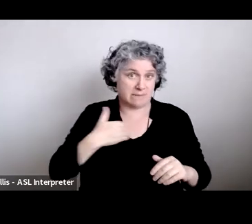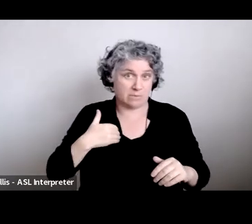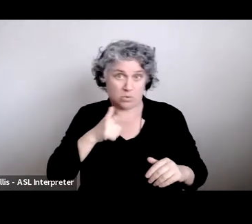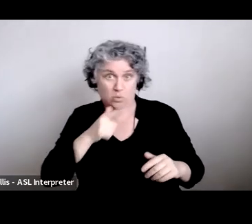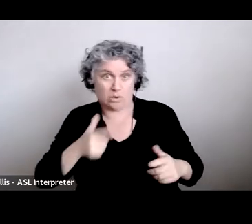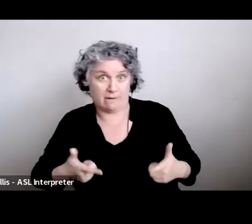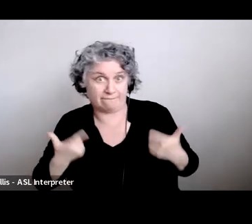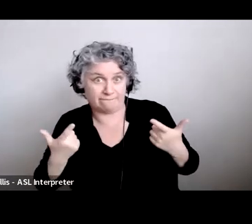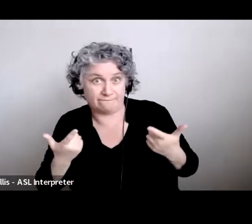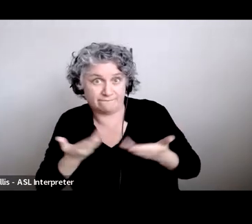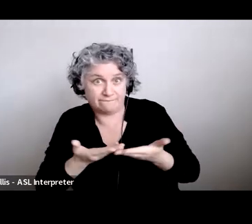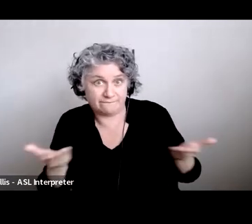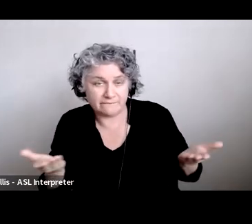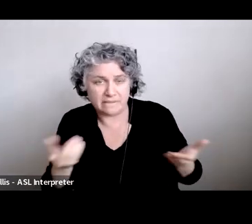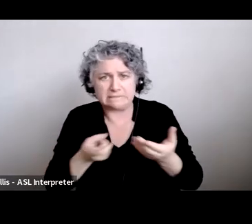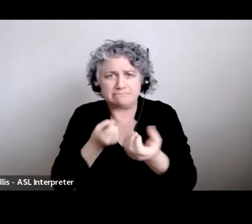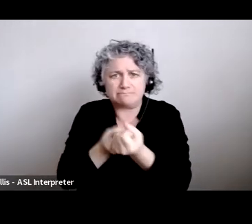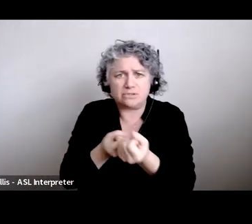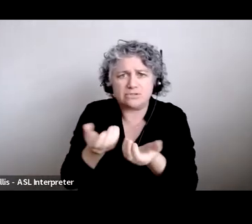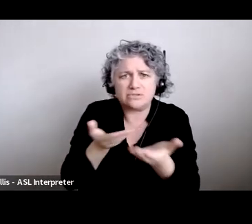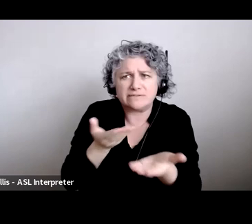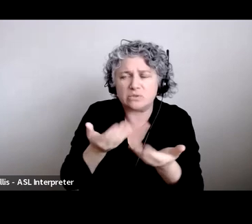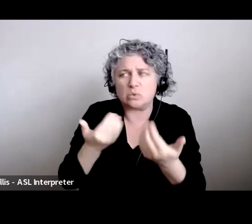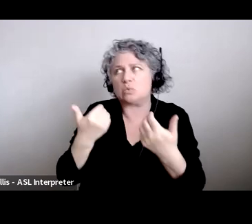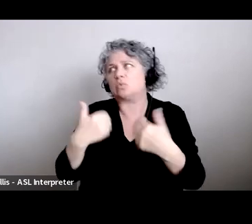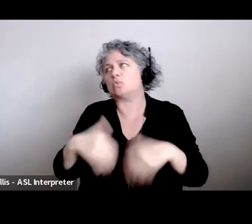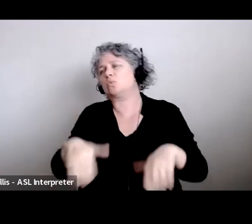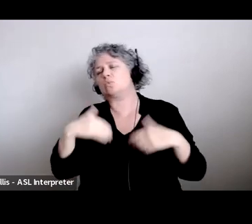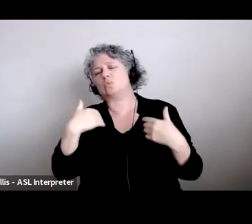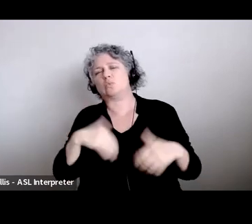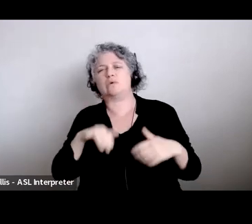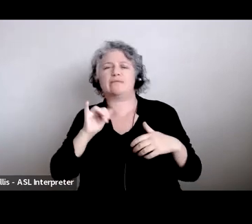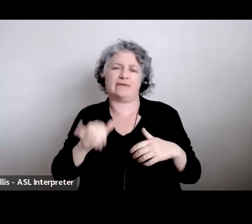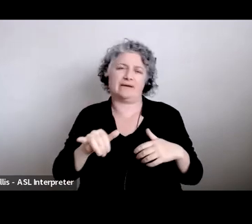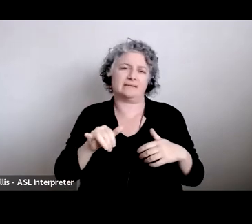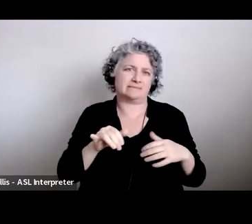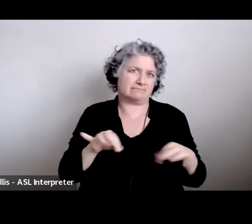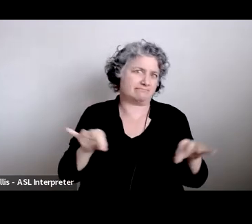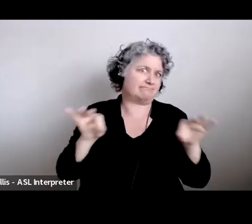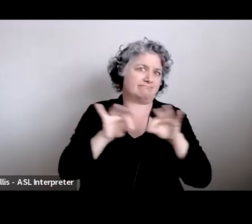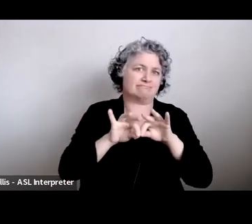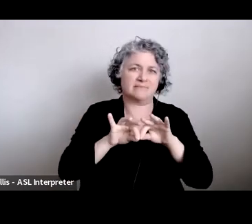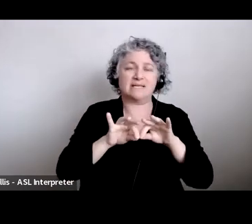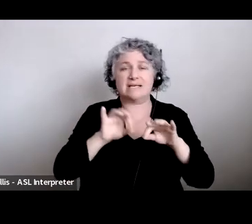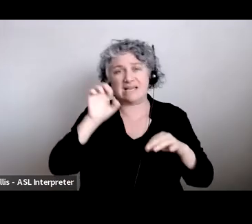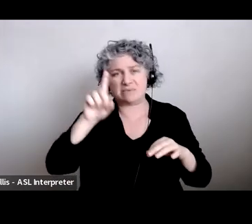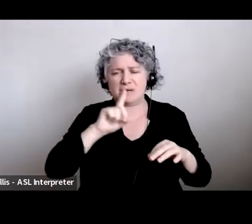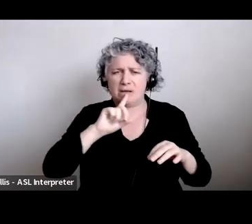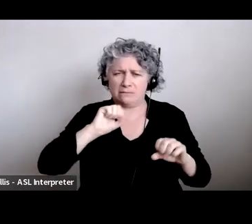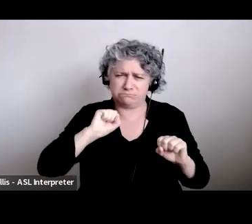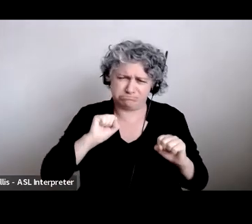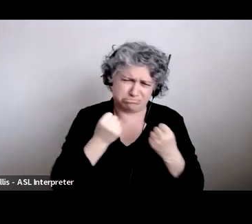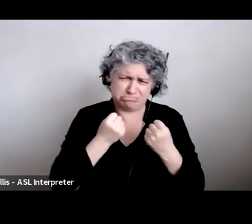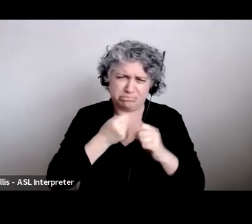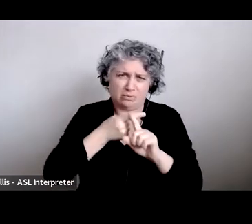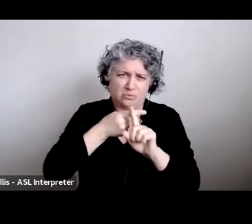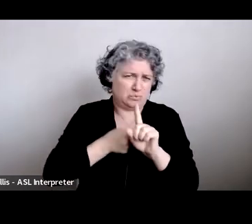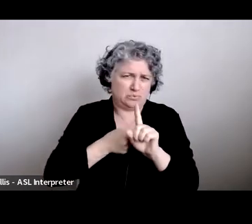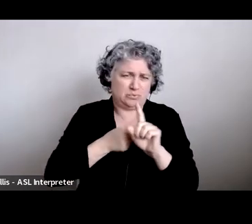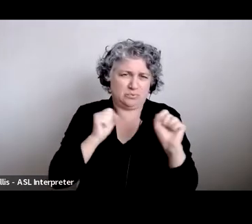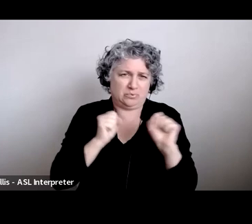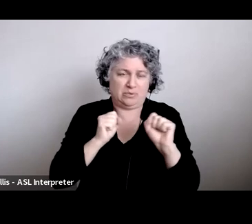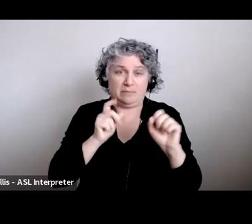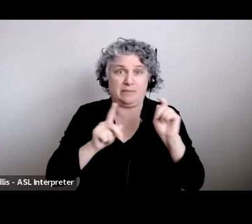need support services. That's a big sort of part of, Edmonton is very cold. And so people are constantly sort